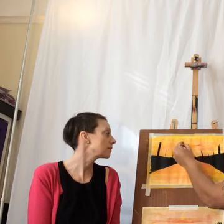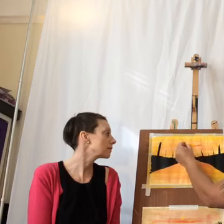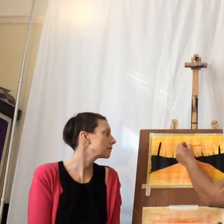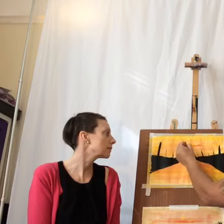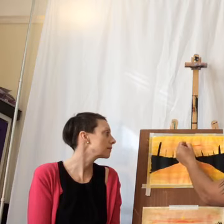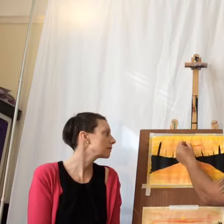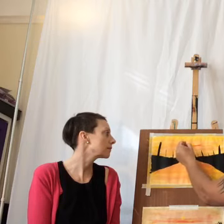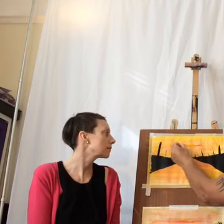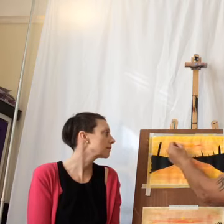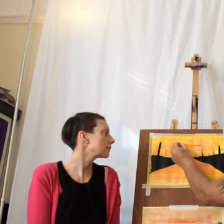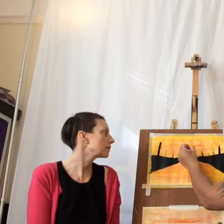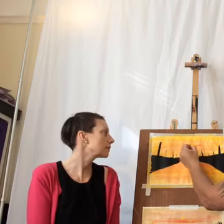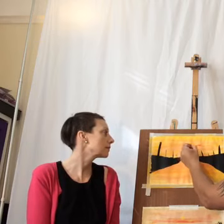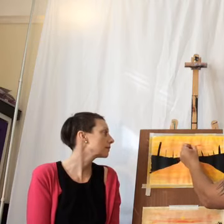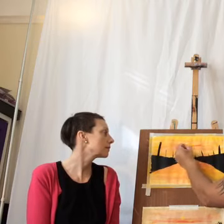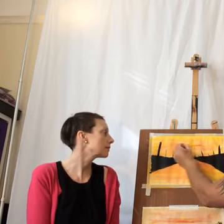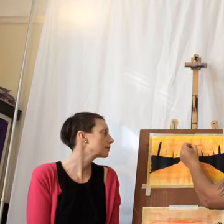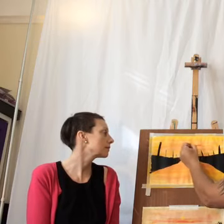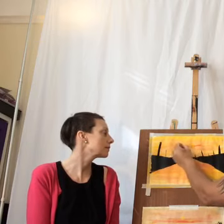Oh, it's really hard to paint at this angle.